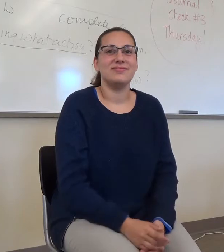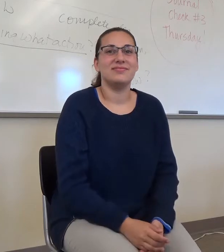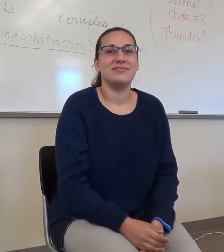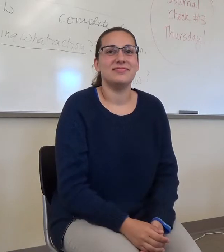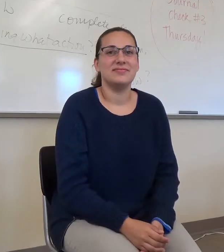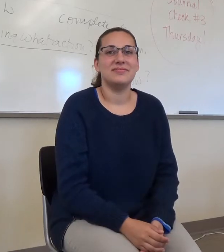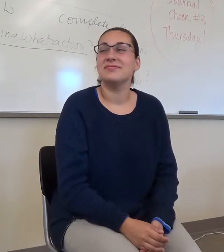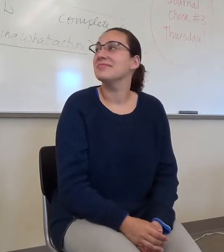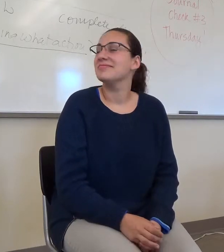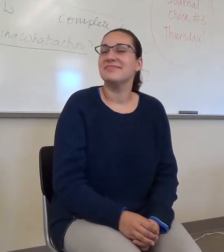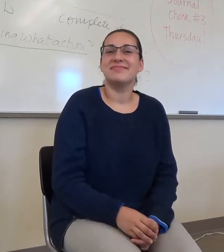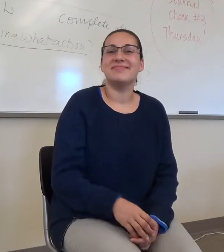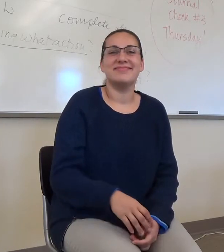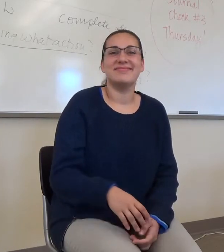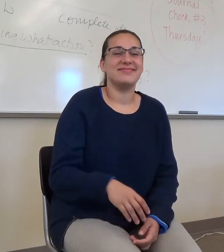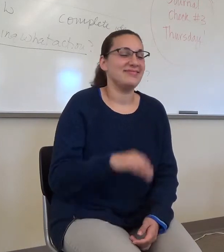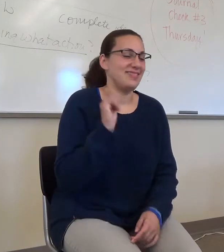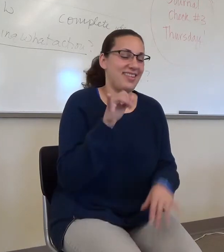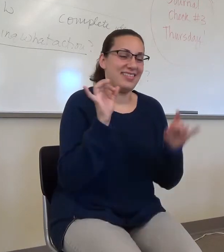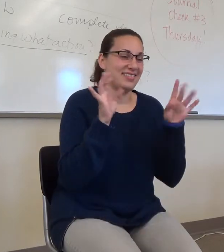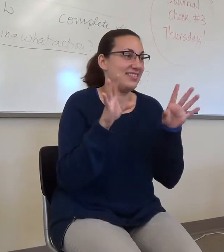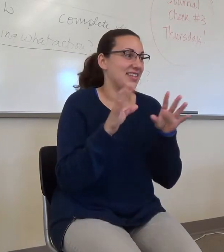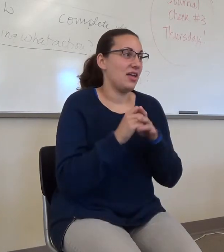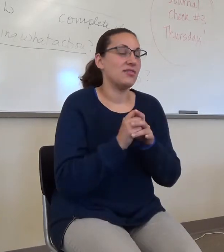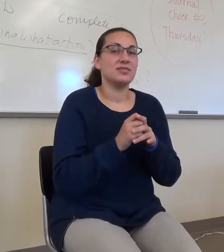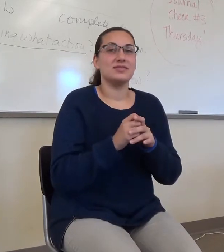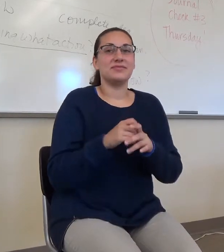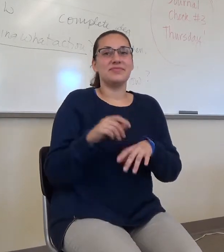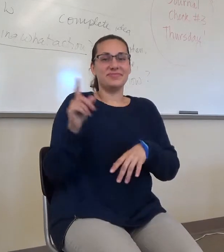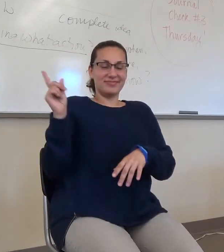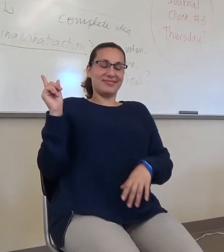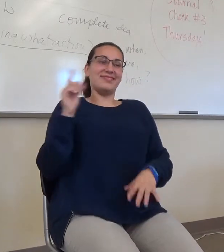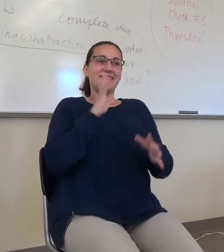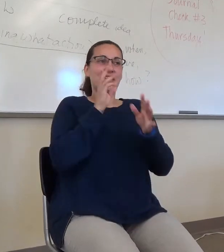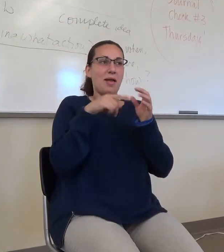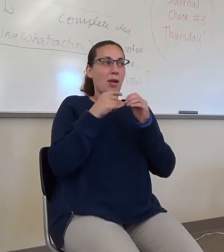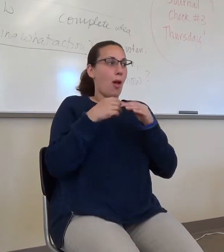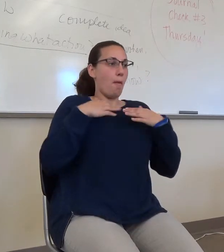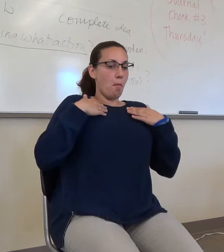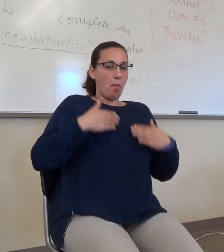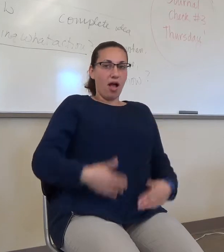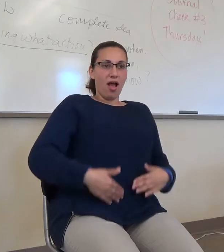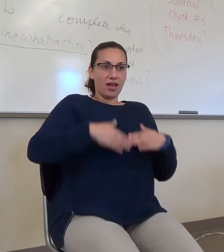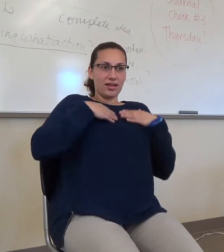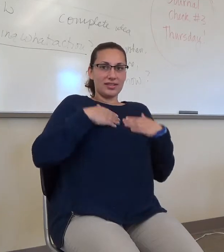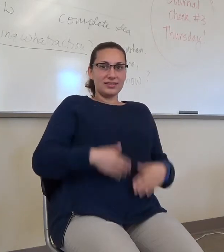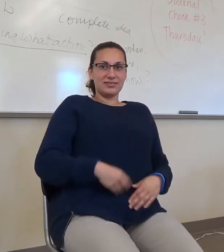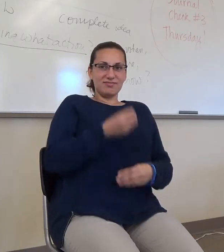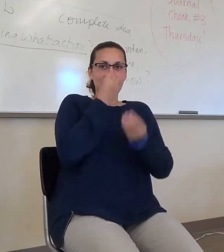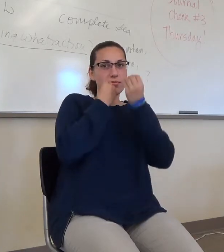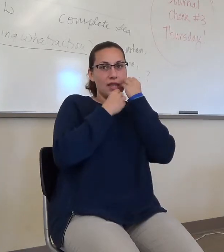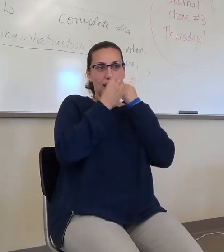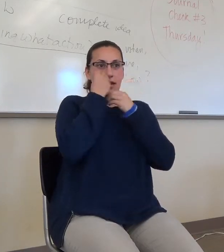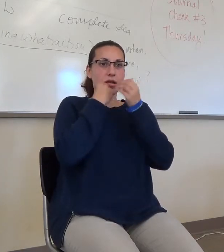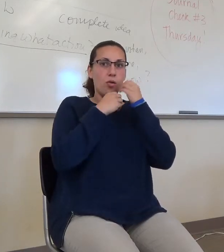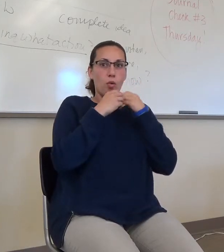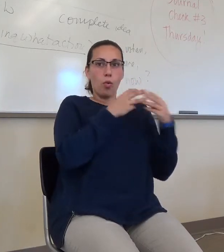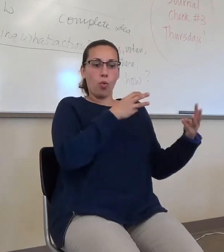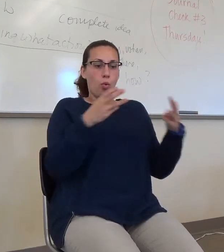Bodies were consumed, that's cannibalism, right? Warriors were eaten, that